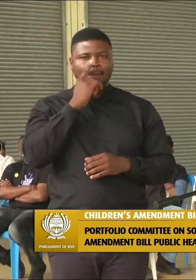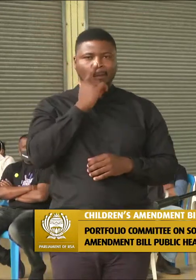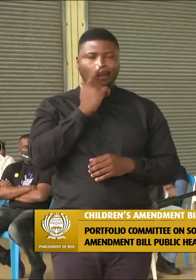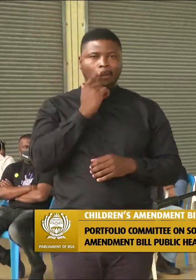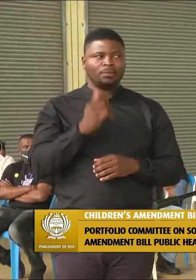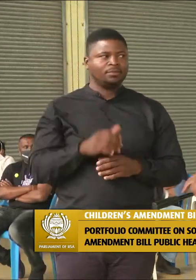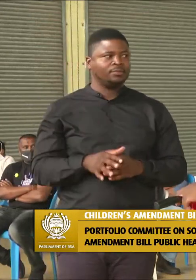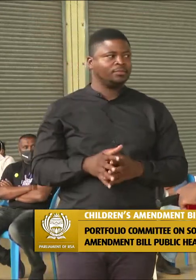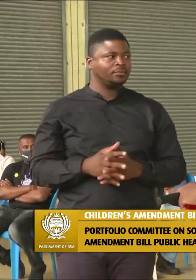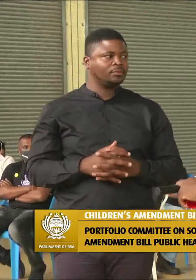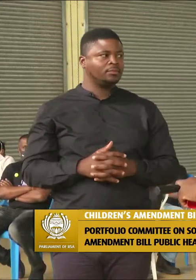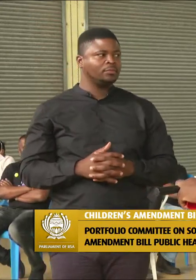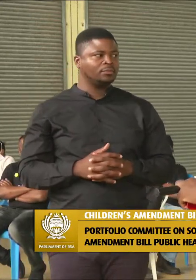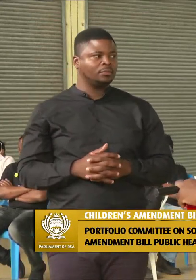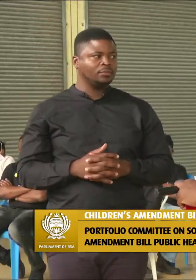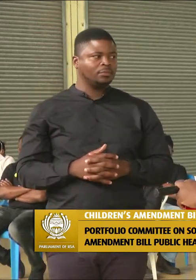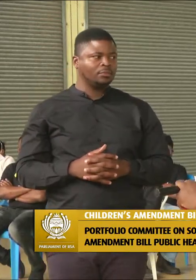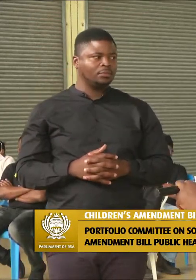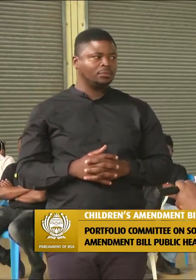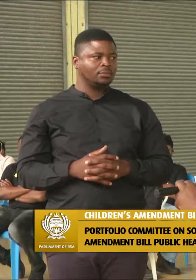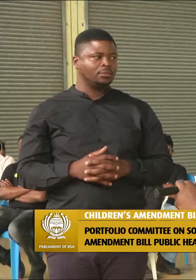Care.